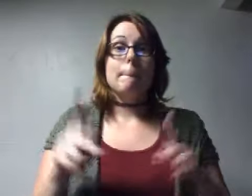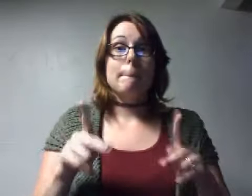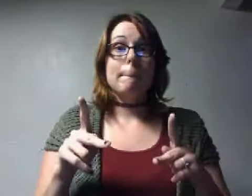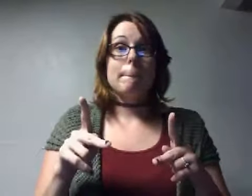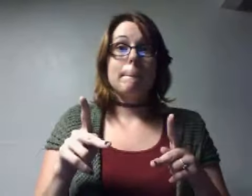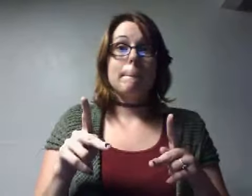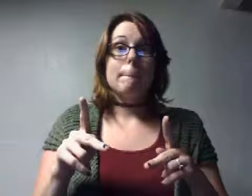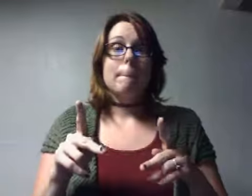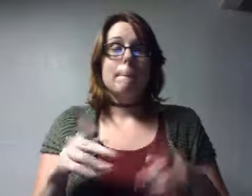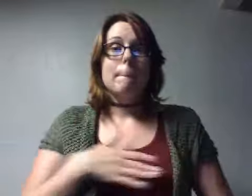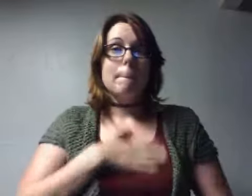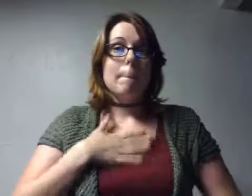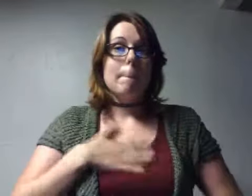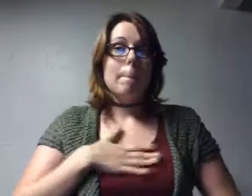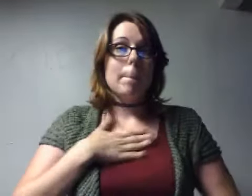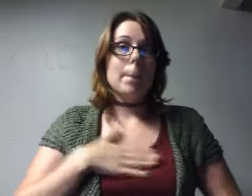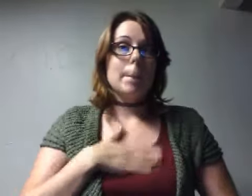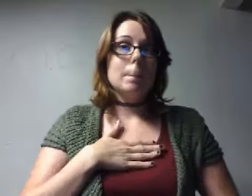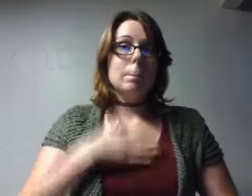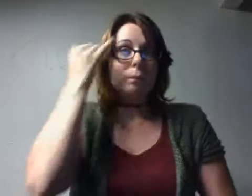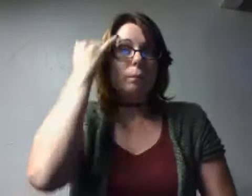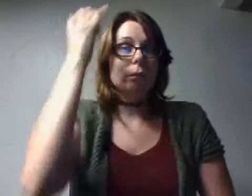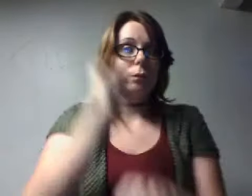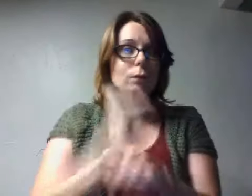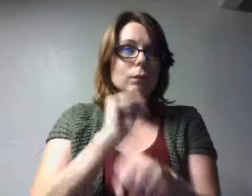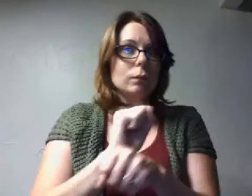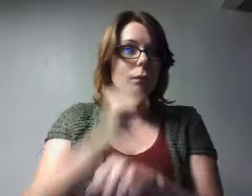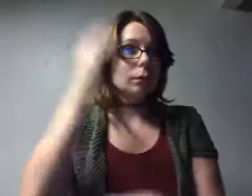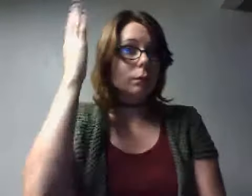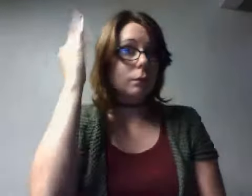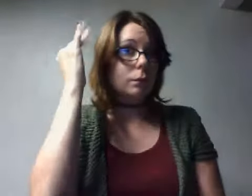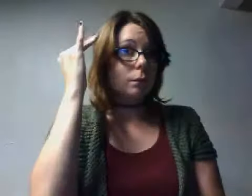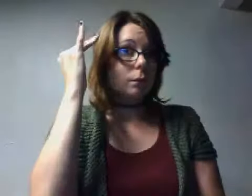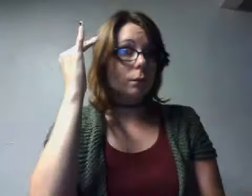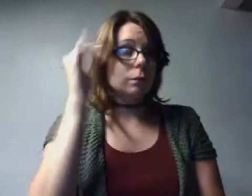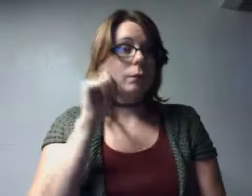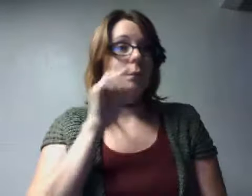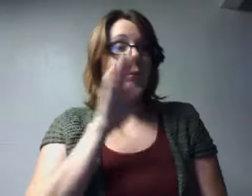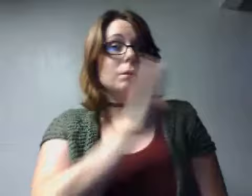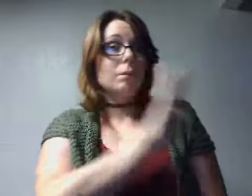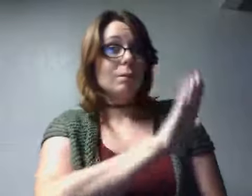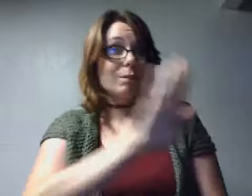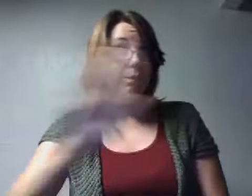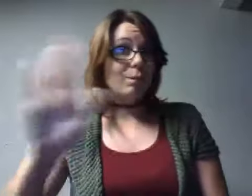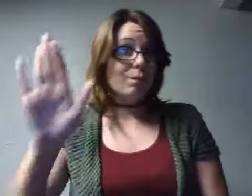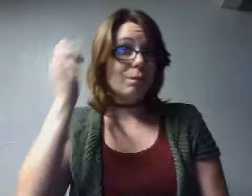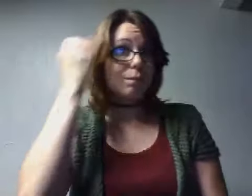and they like their work. So they decide to get into doing creative work, but when they're first starting out, they go through a long stretch of time where they